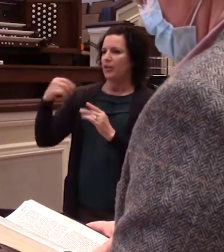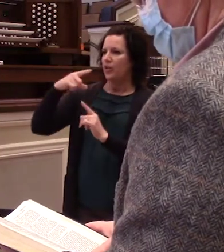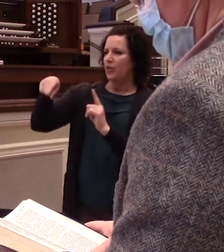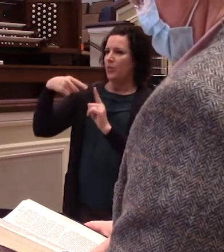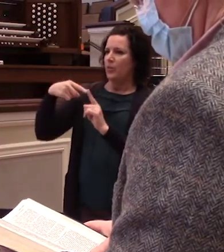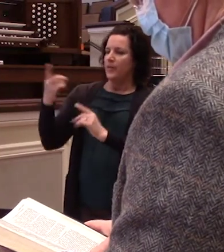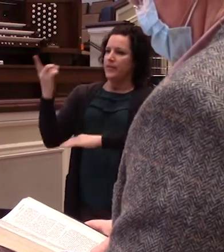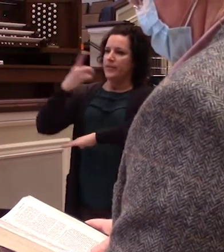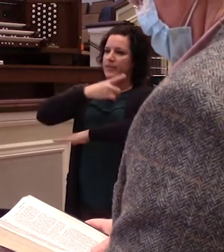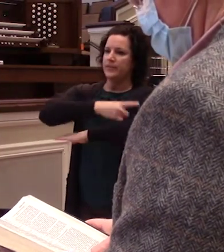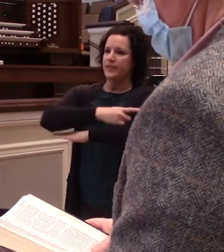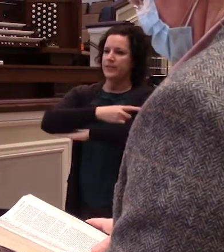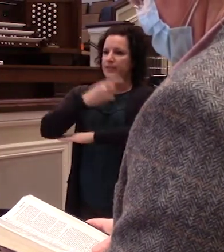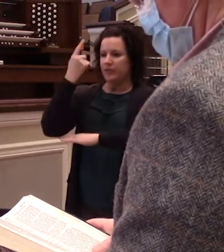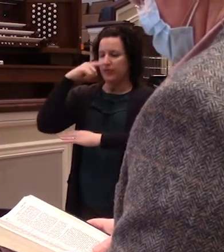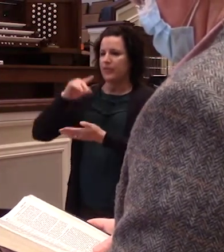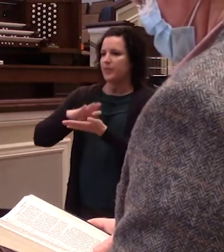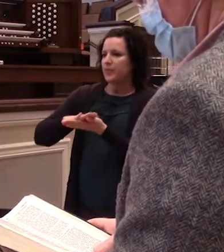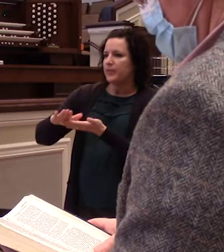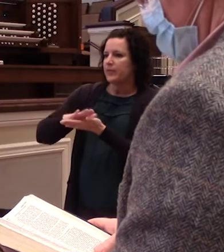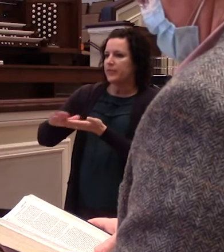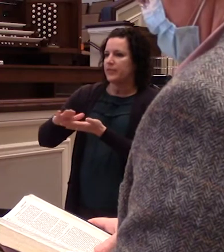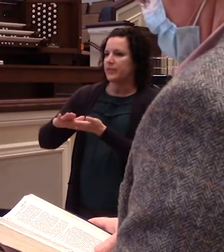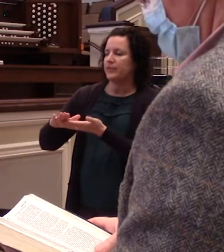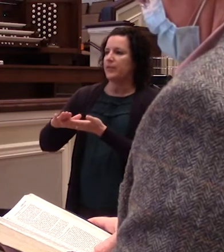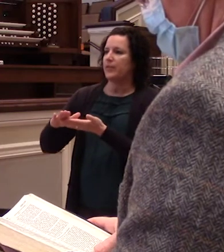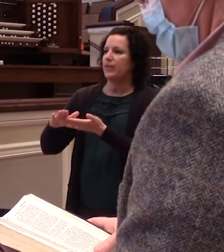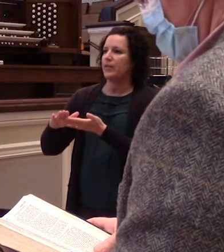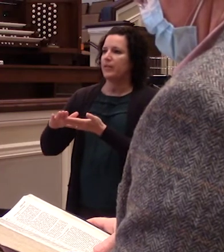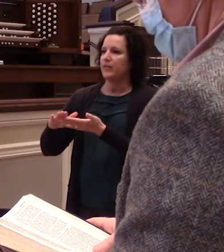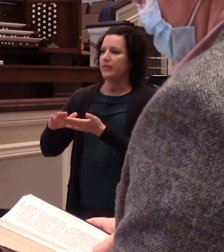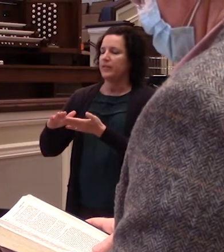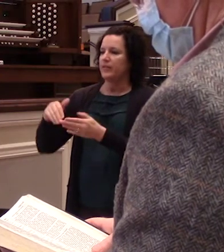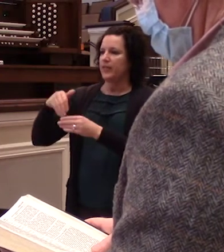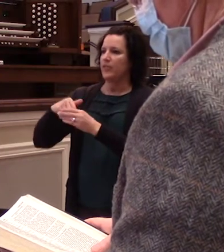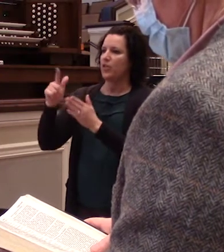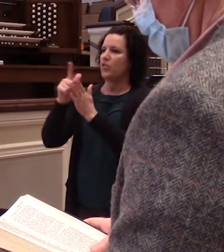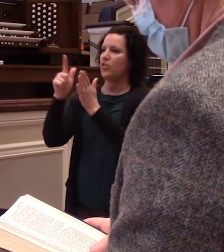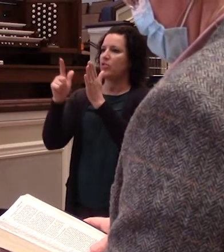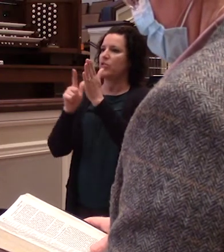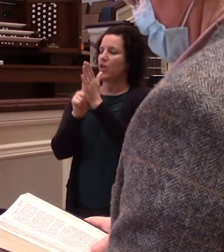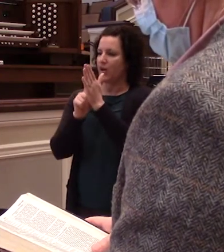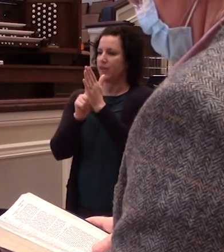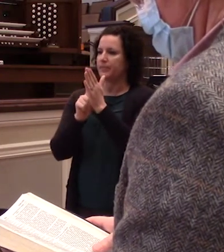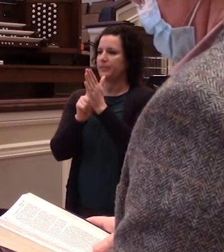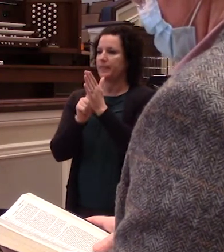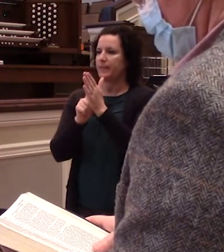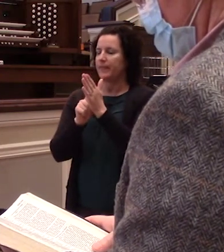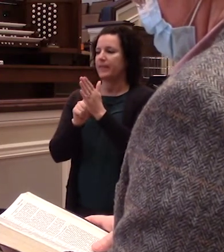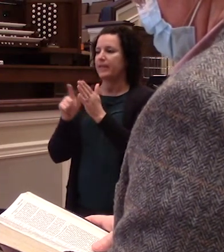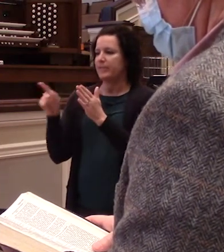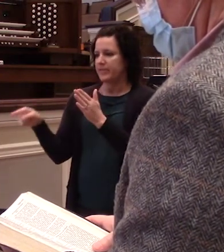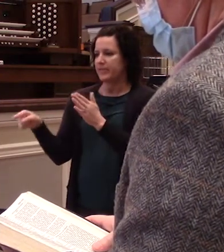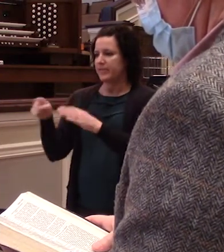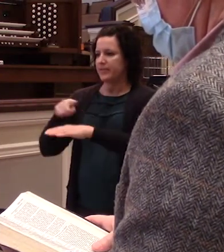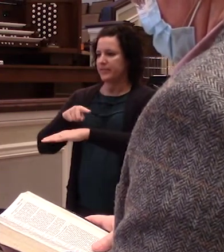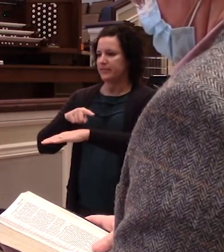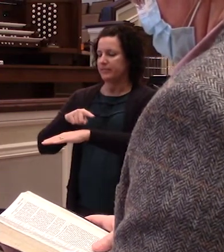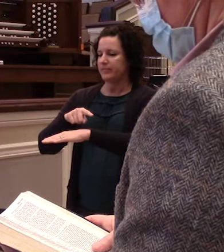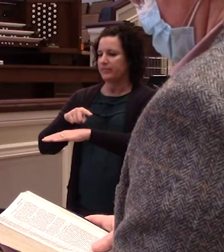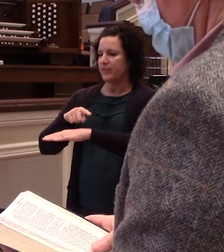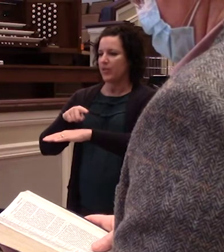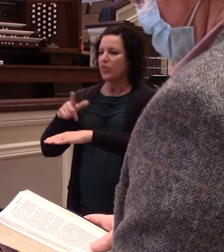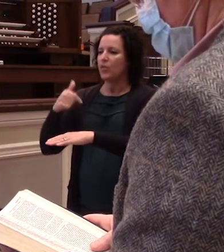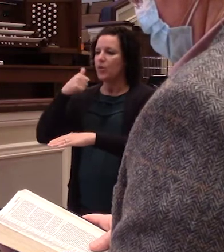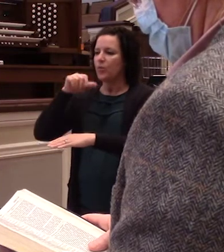the days for their purification according to the law of Moses were completed. And this speaks specifically to Mary. There was a time period after childbirth that a woman would have